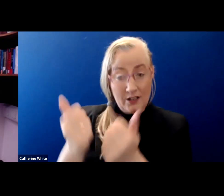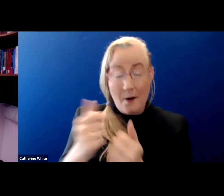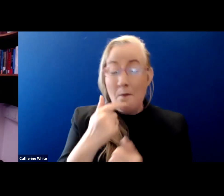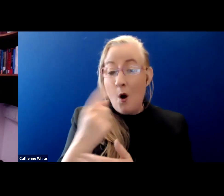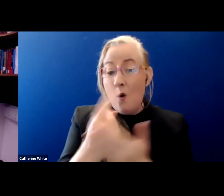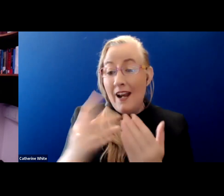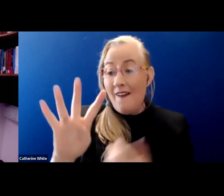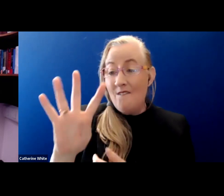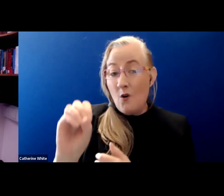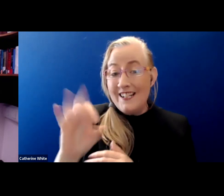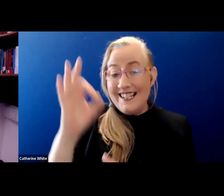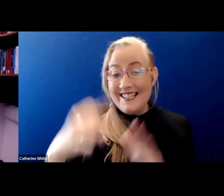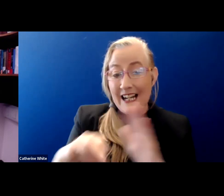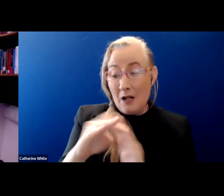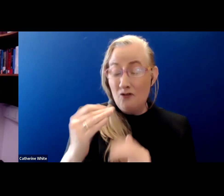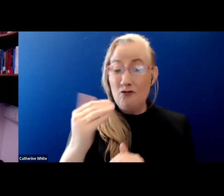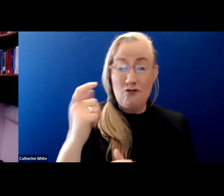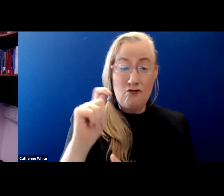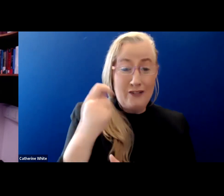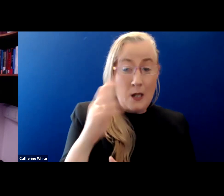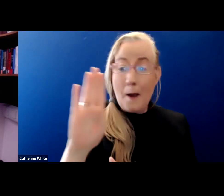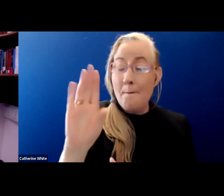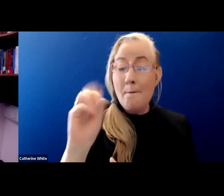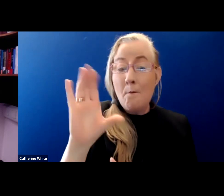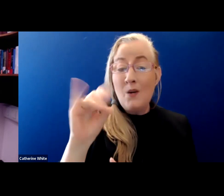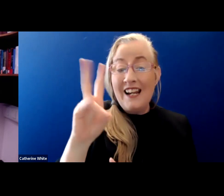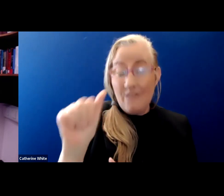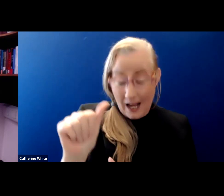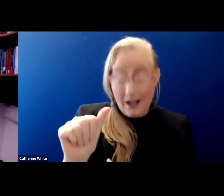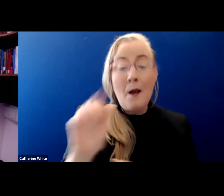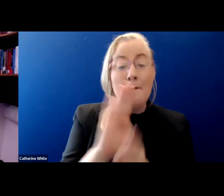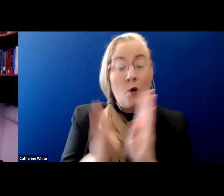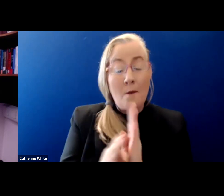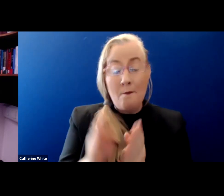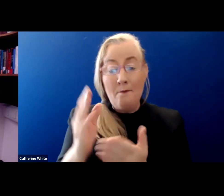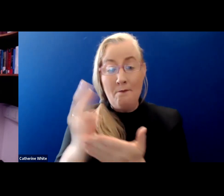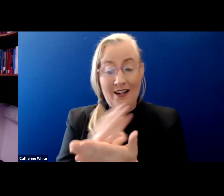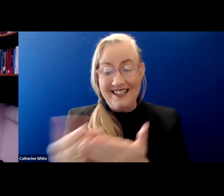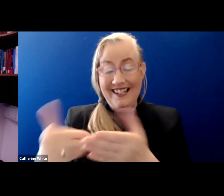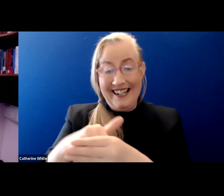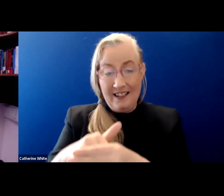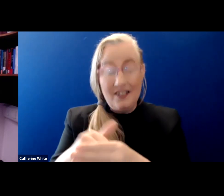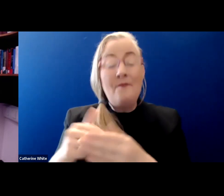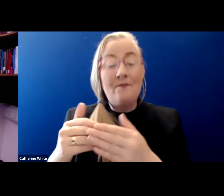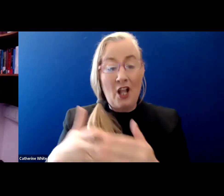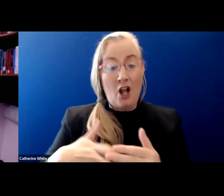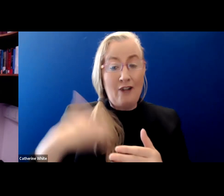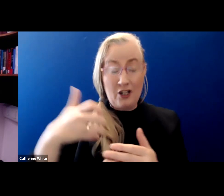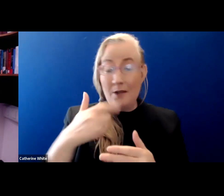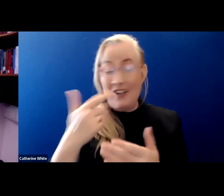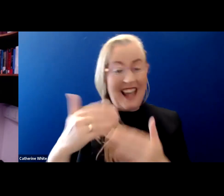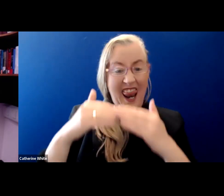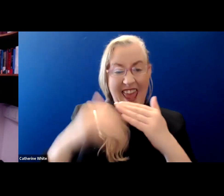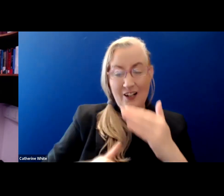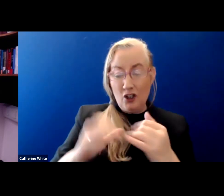40 states, most recently Bolivia, have become party to the aggression amendments, which further reduces the scope for prosecution.